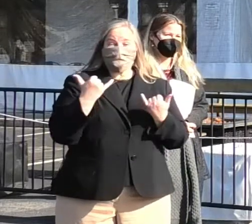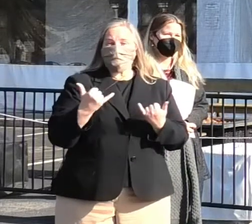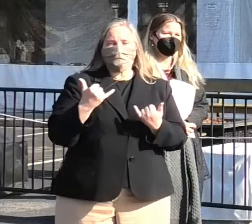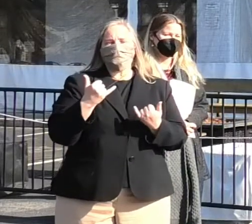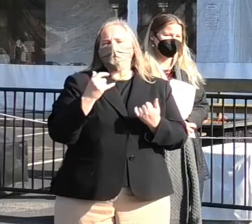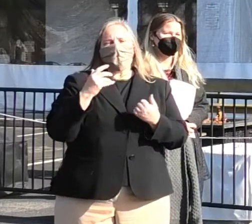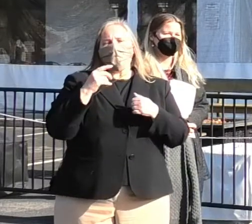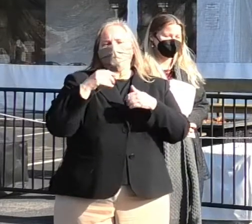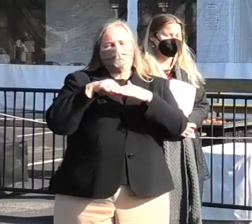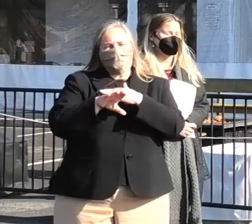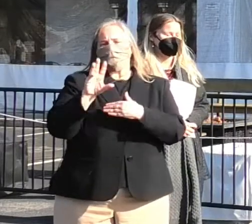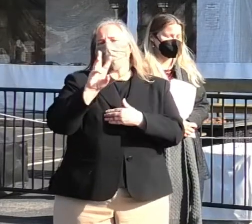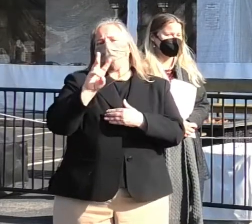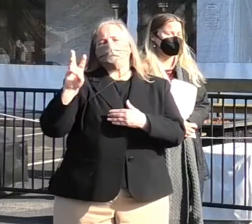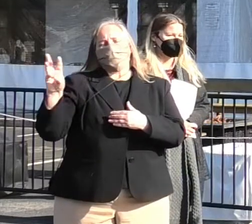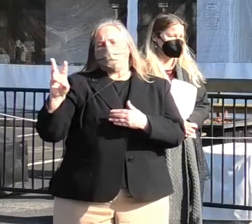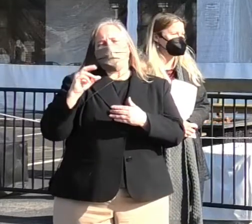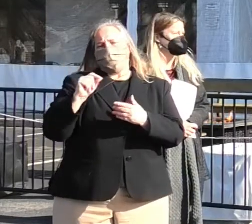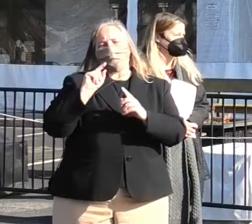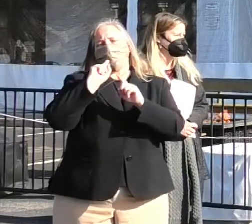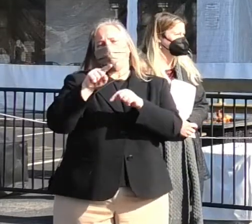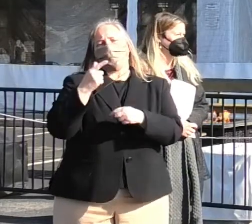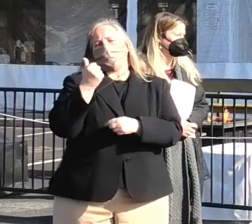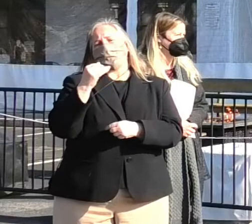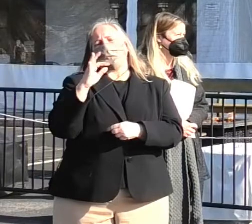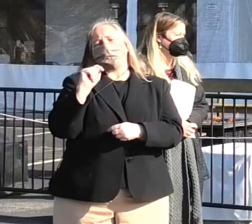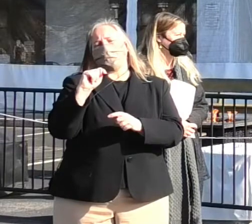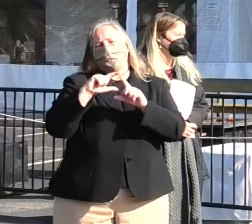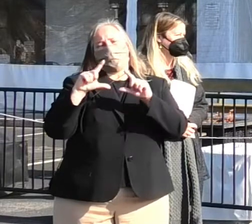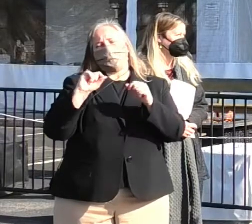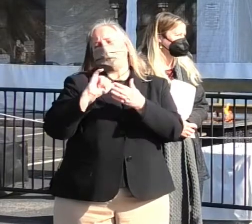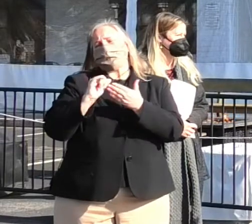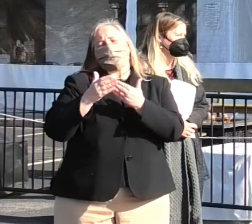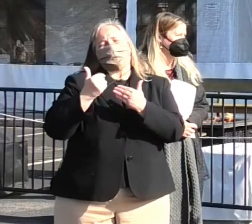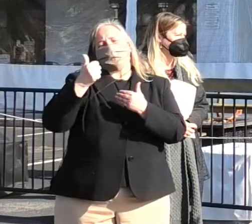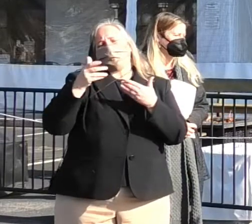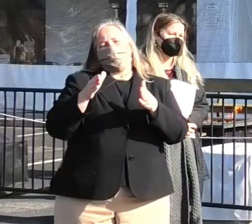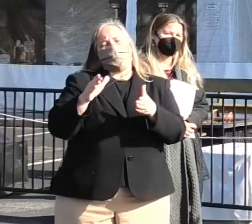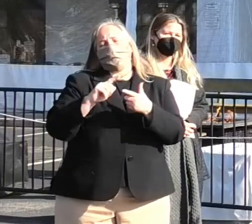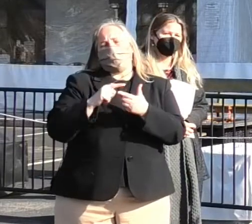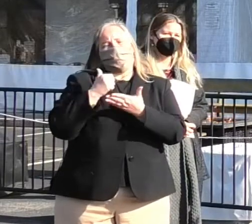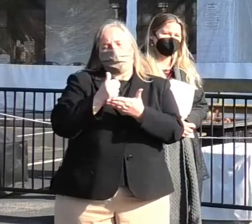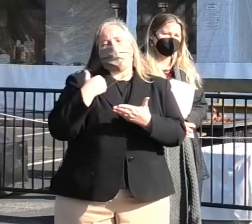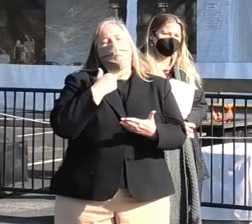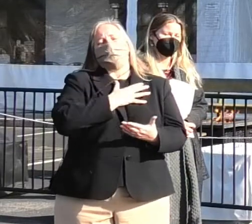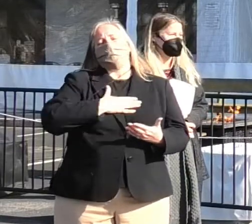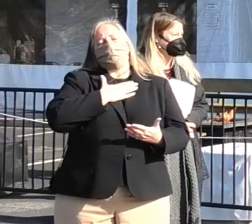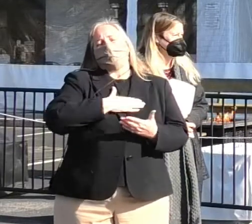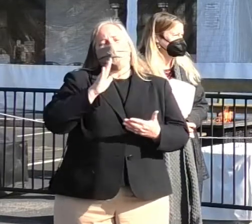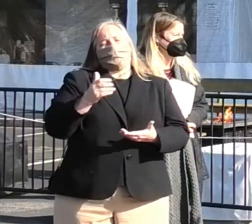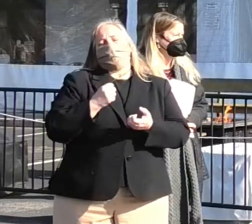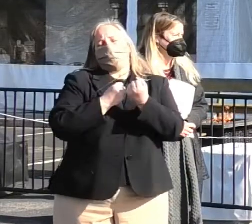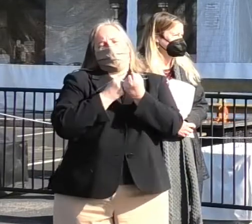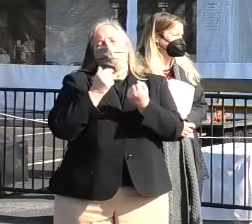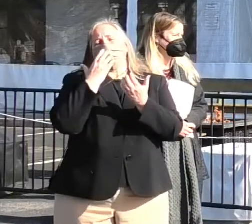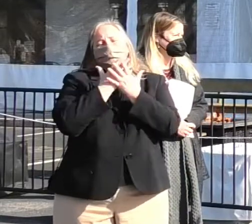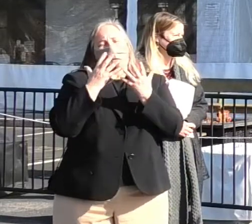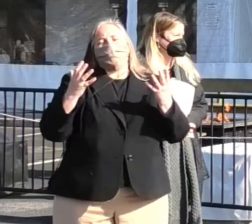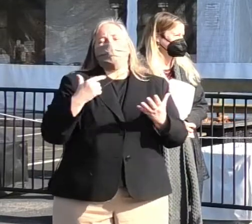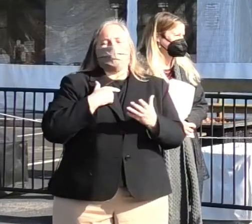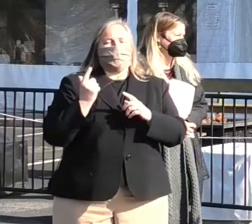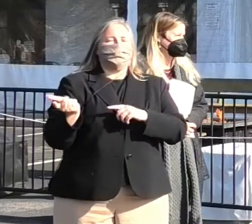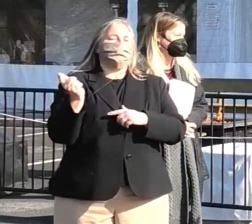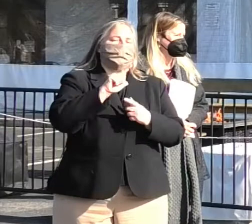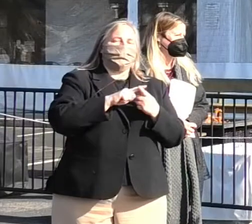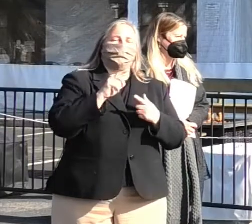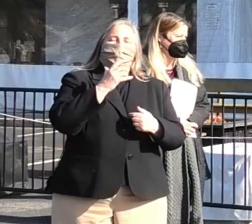card. That's the easiest way to help right now. We appreciate your support, and thank you so much. And I'm going to hand it over to County Executive